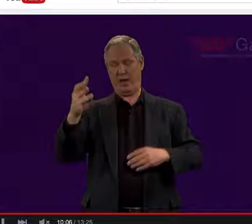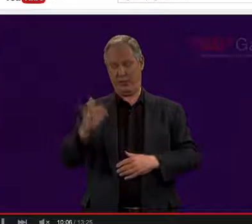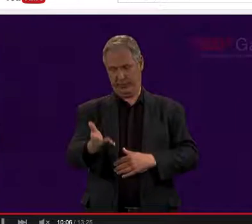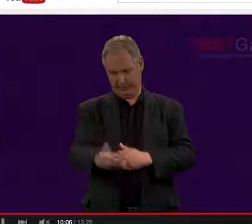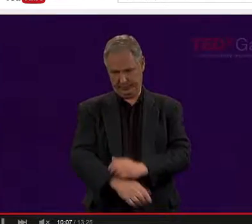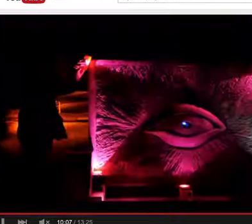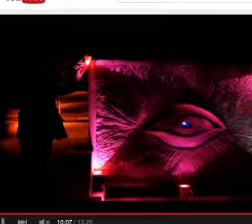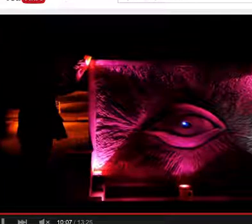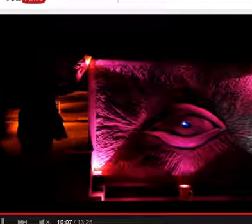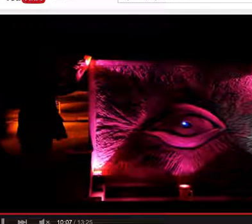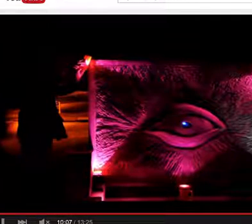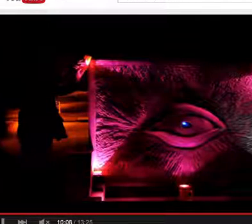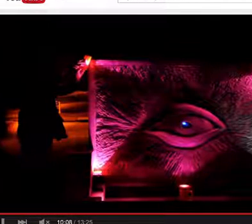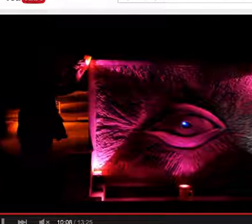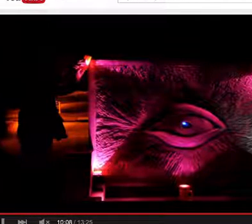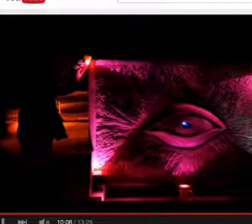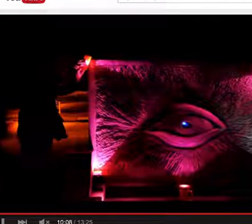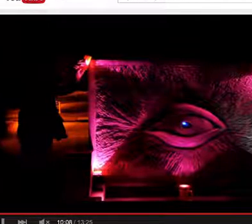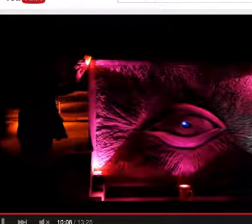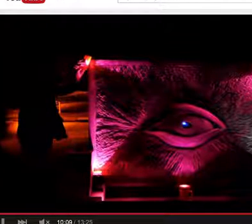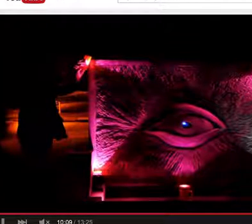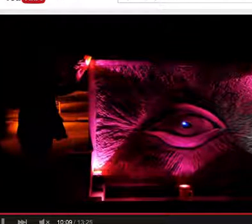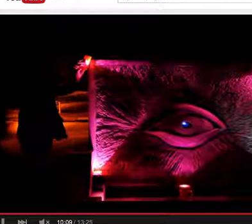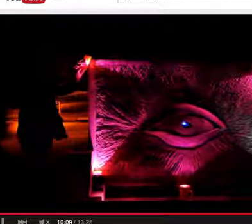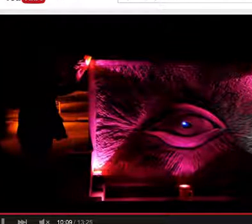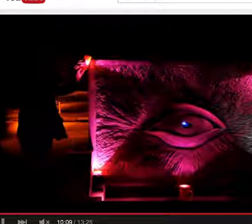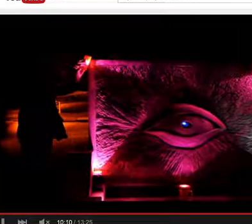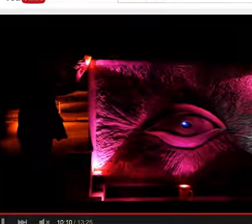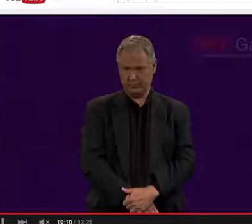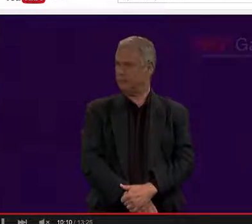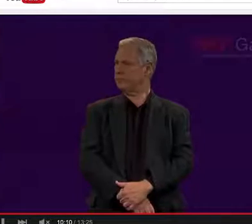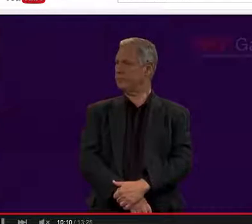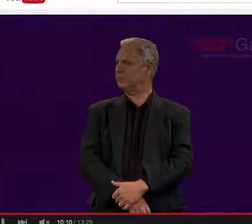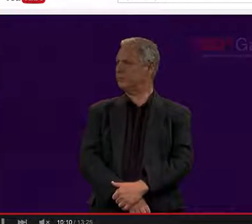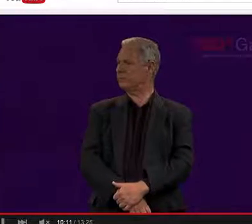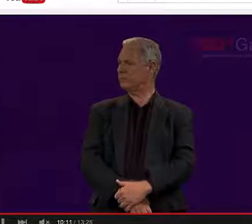light, wow, this was the result.